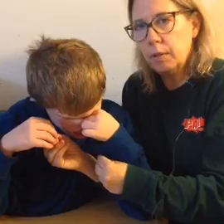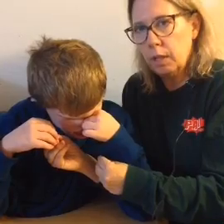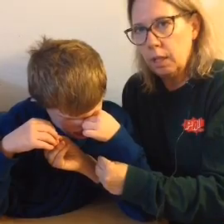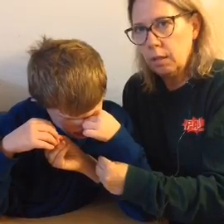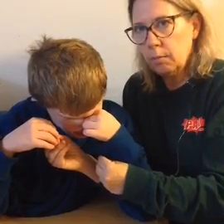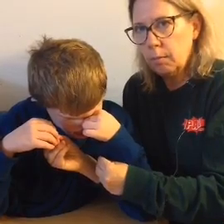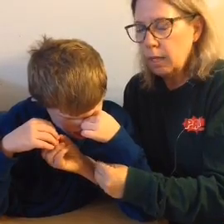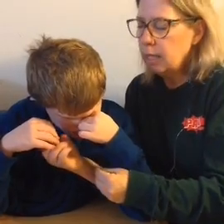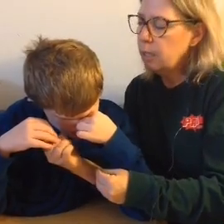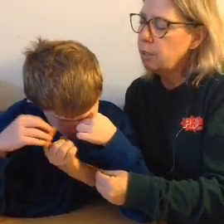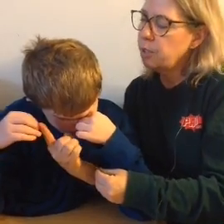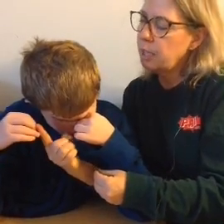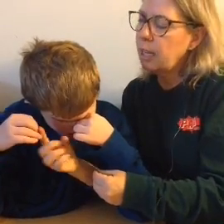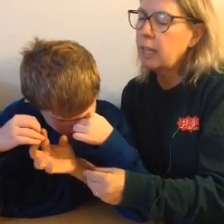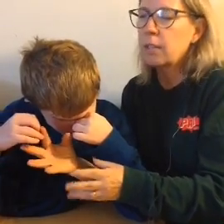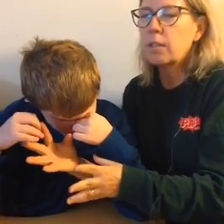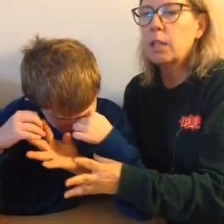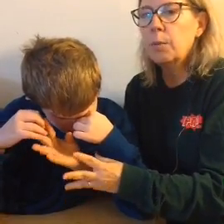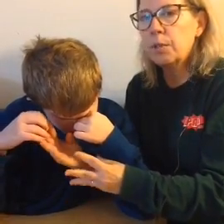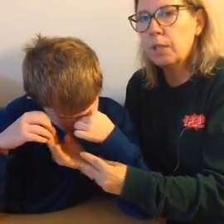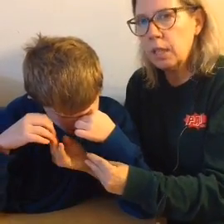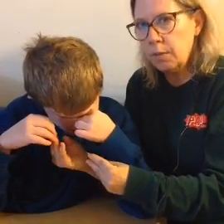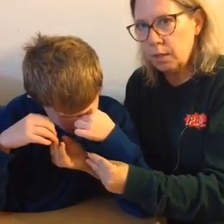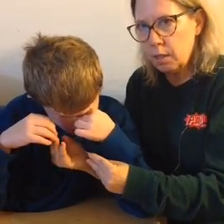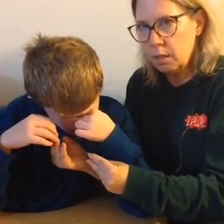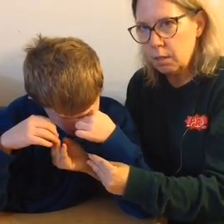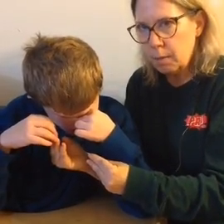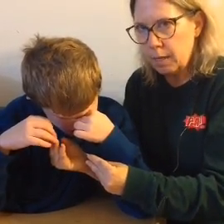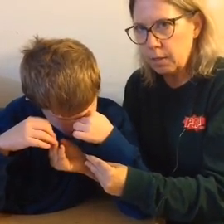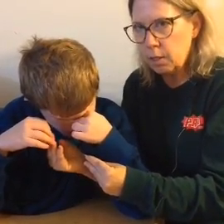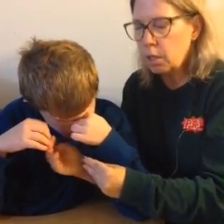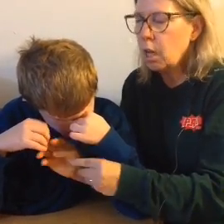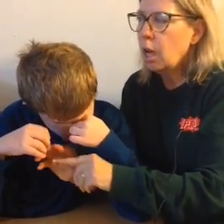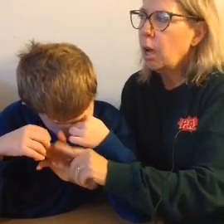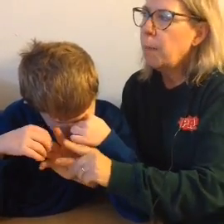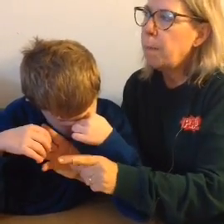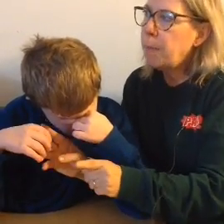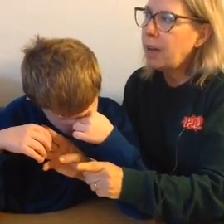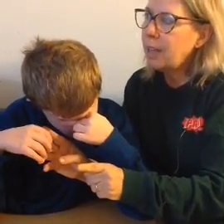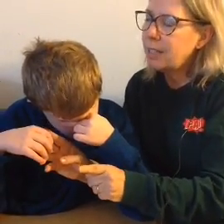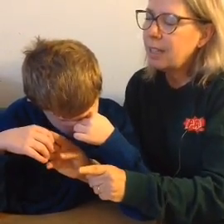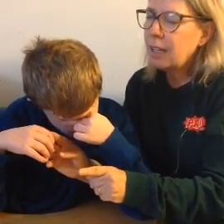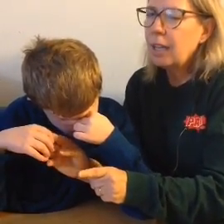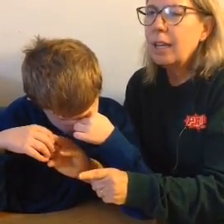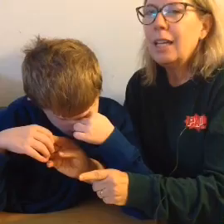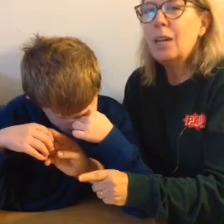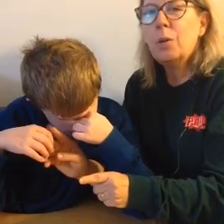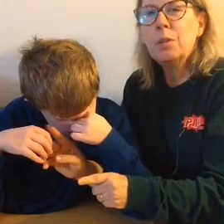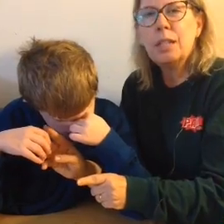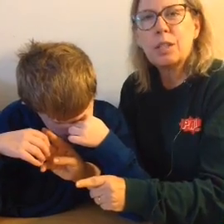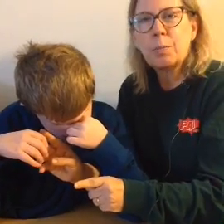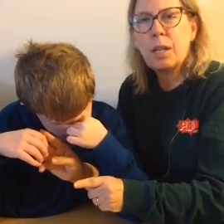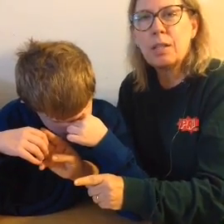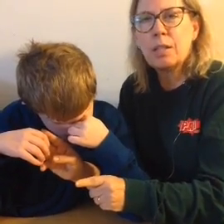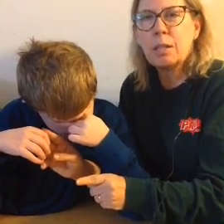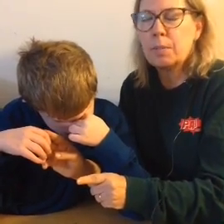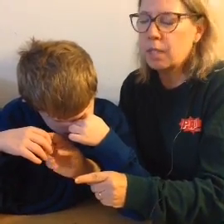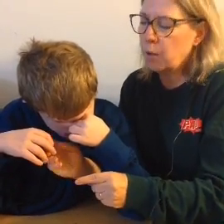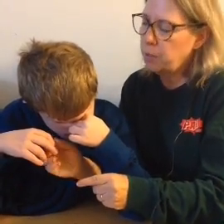receptively. He understands, he receives the message, but he only expresses himself